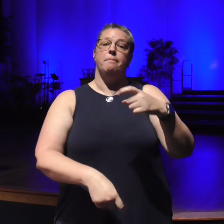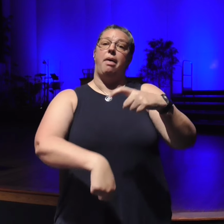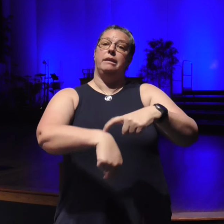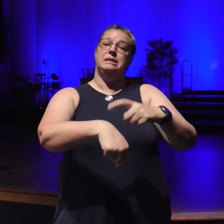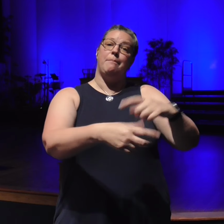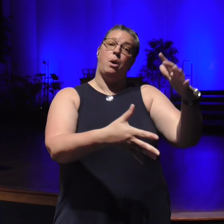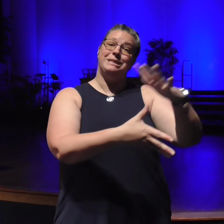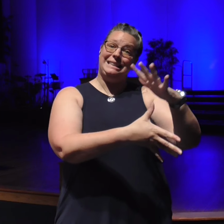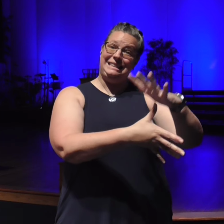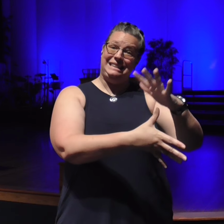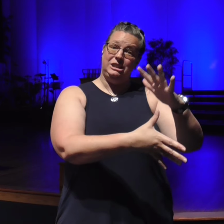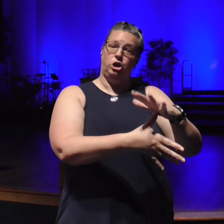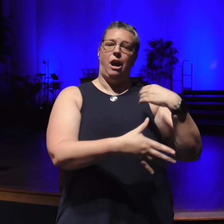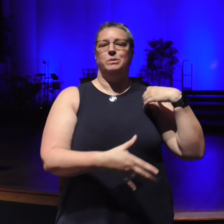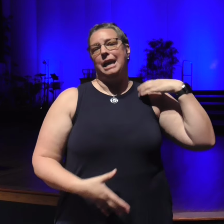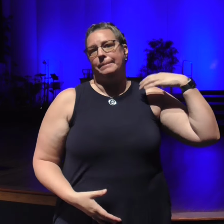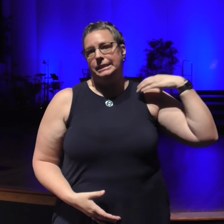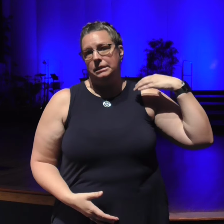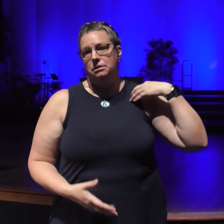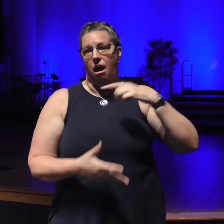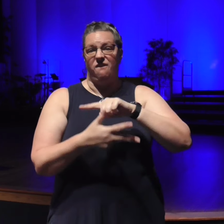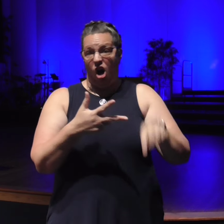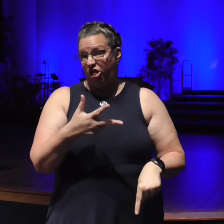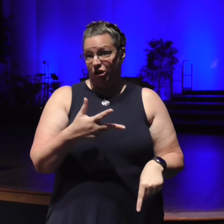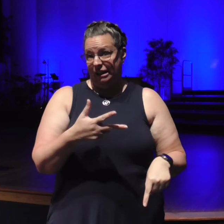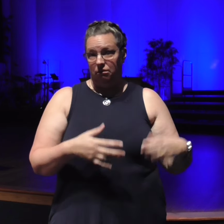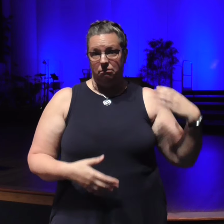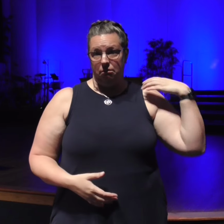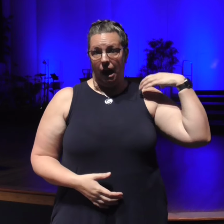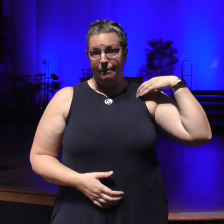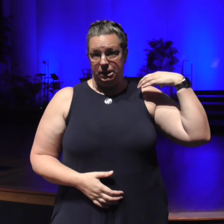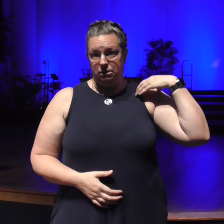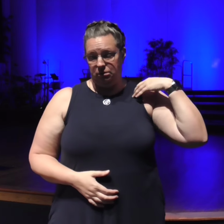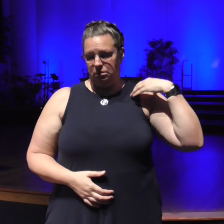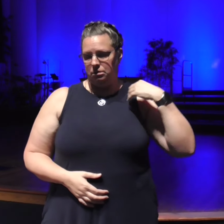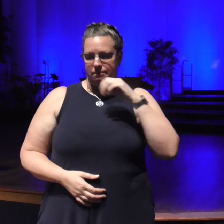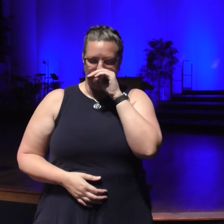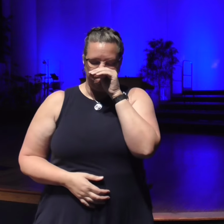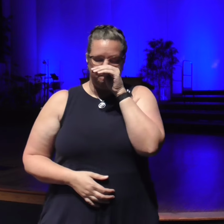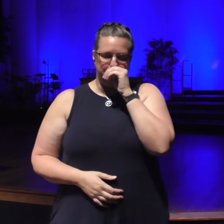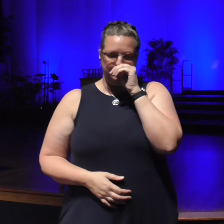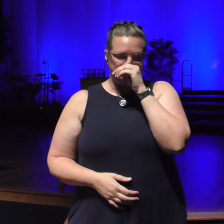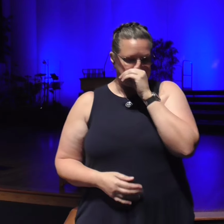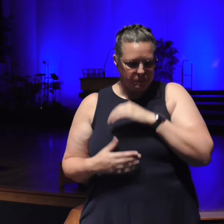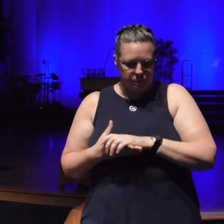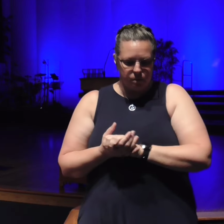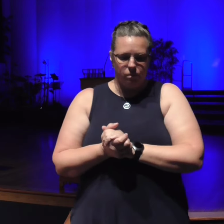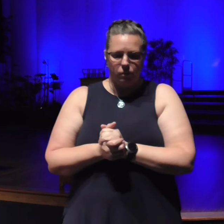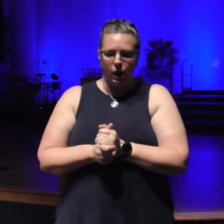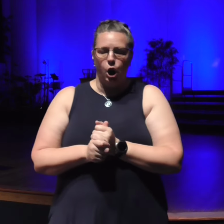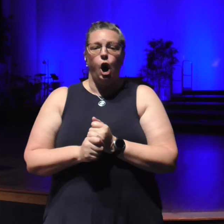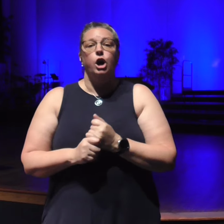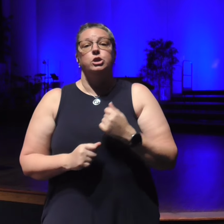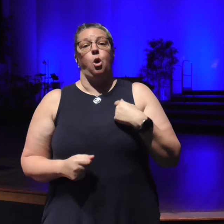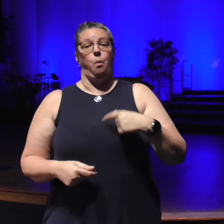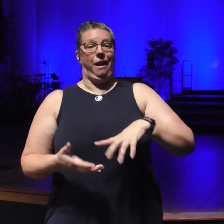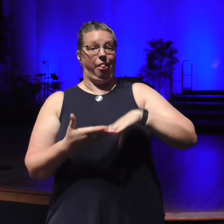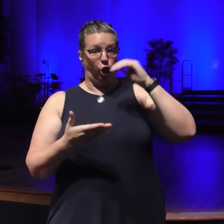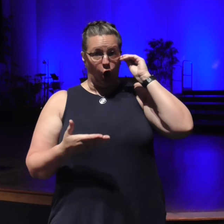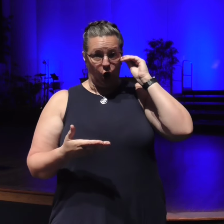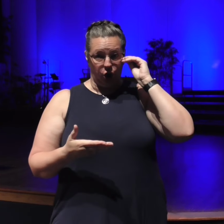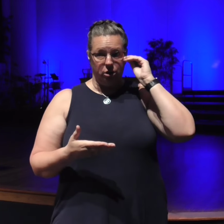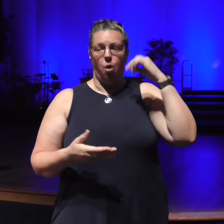was a senior, I was the captain of those teams, all 3 of those teams. And one of the things I